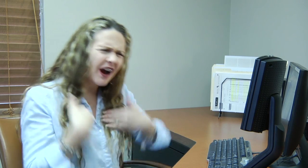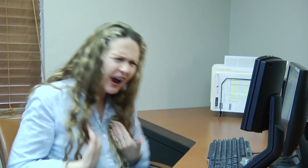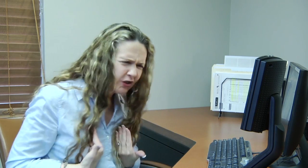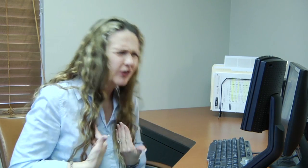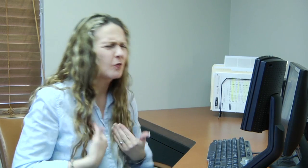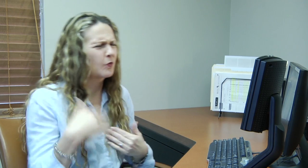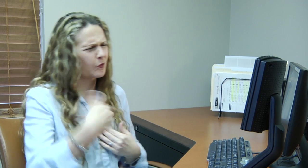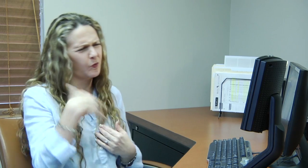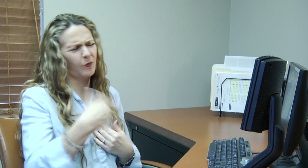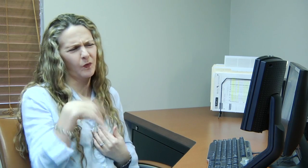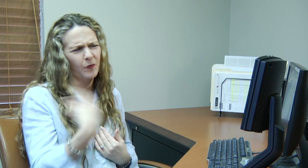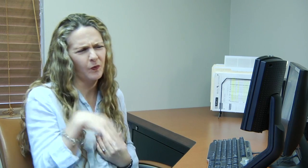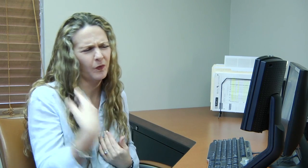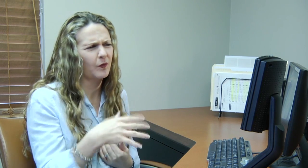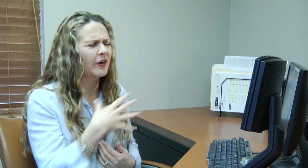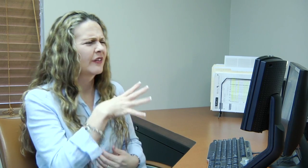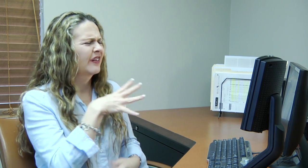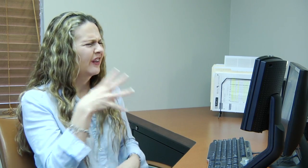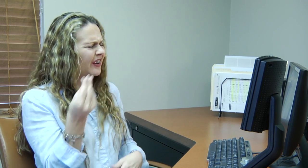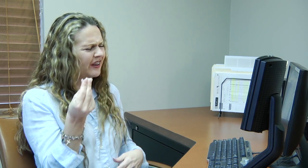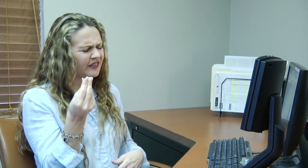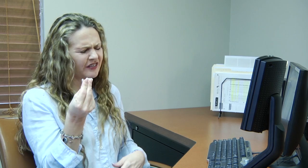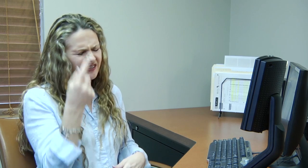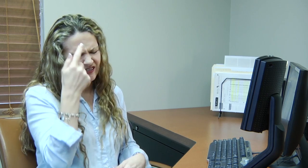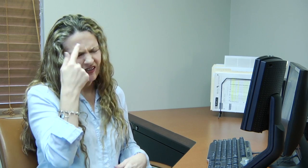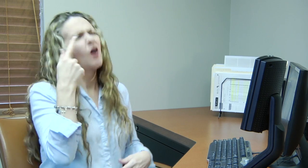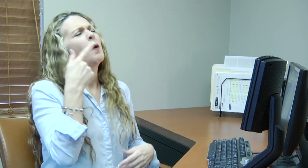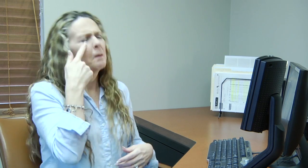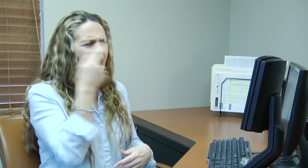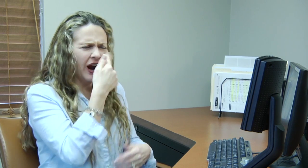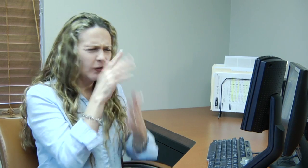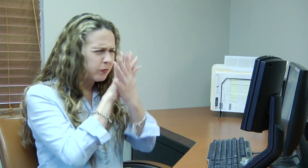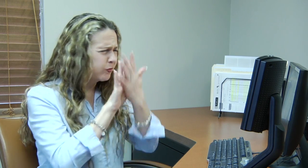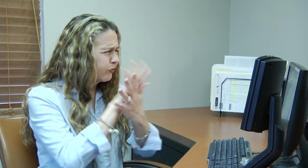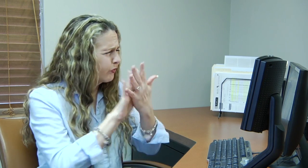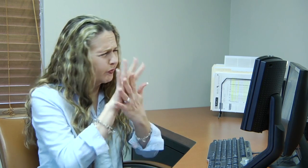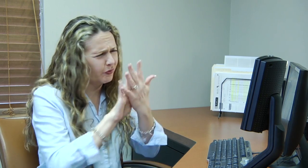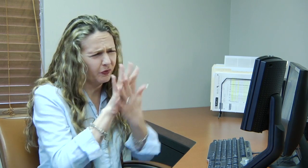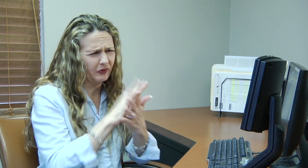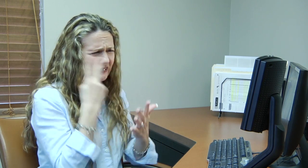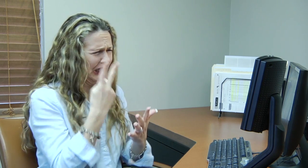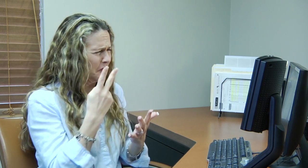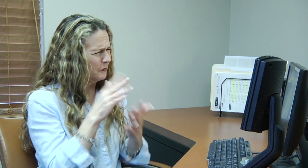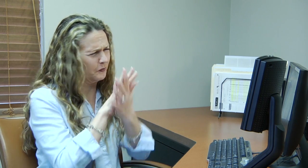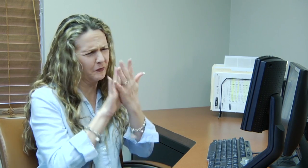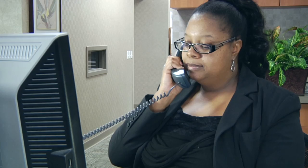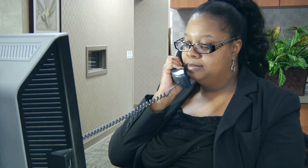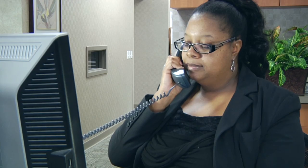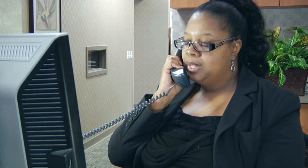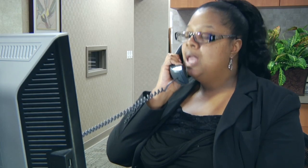Well, I've been peeing a lot, and I've been really tired, and sometimes my eyes are blurry.